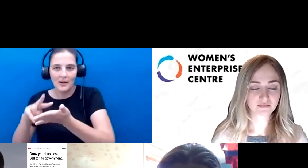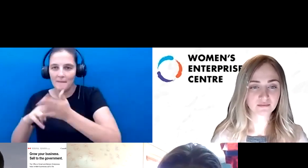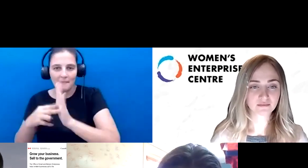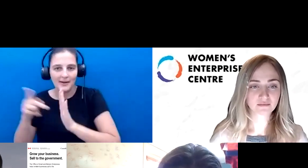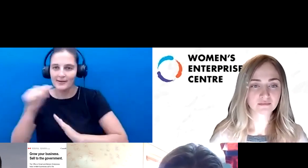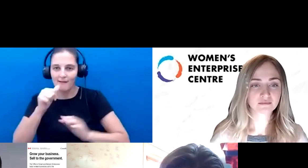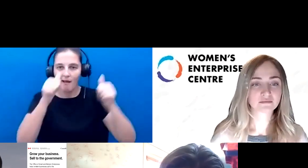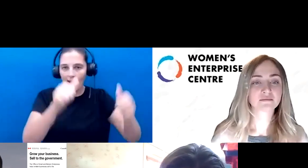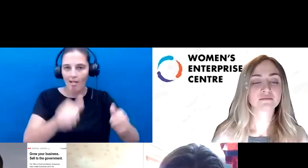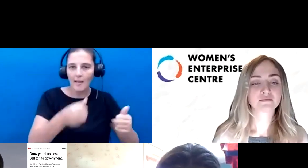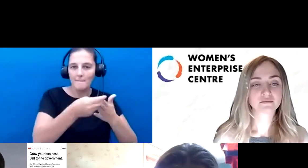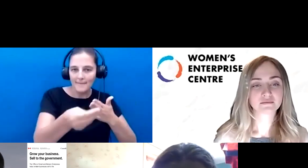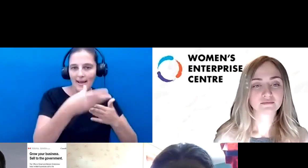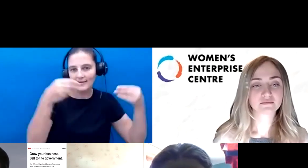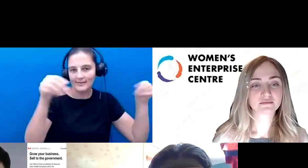sell.